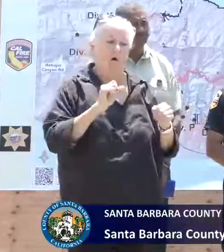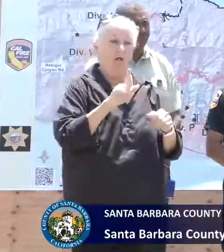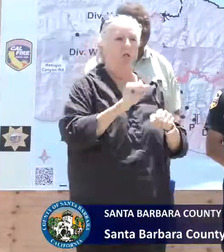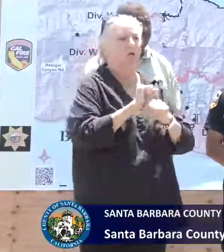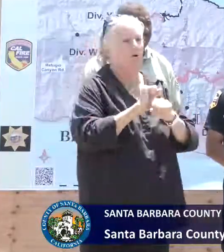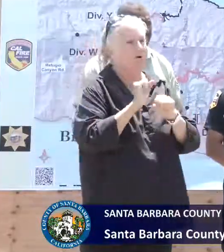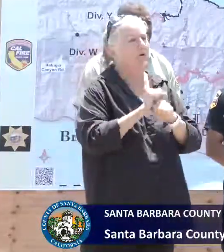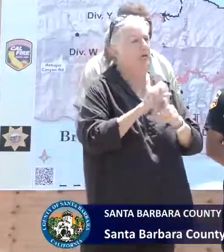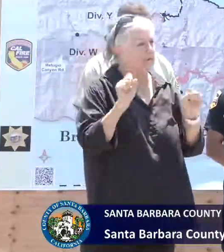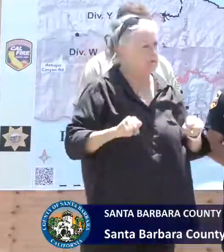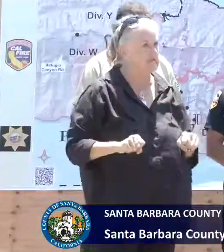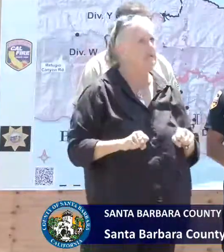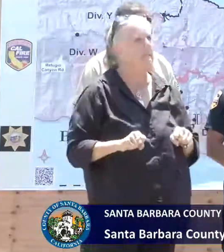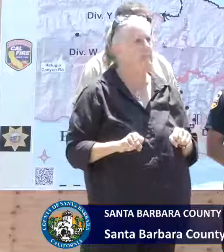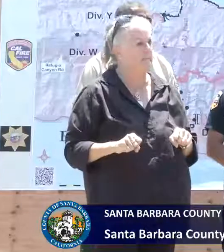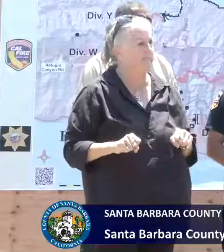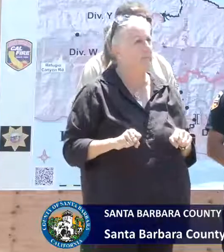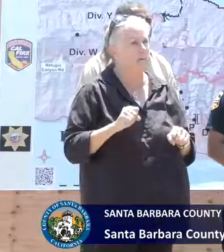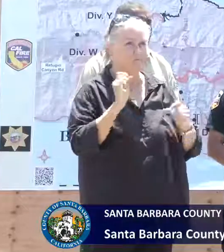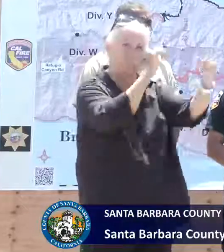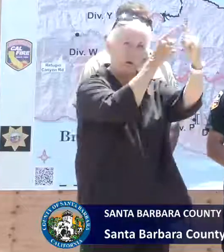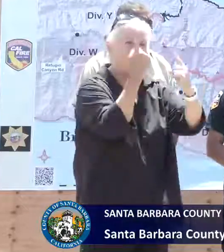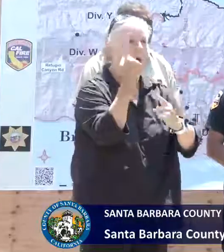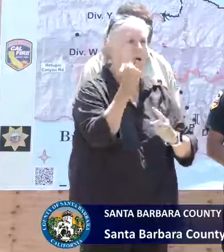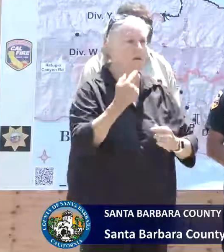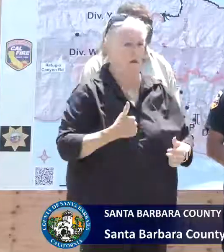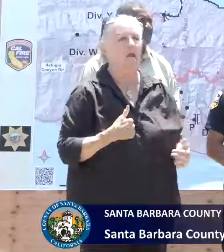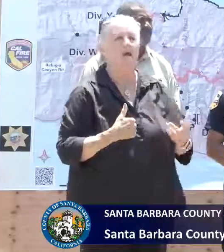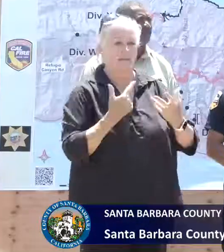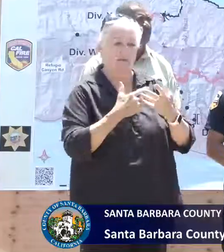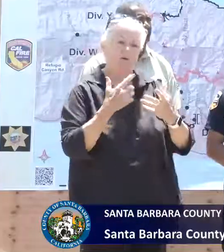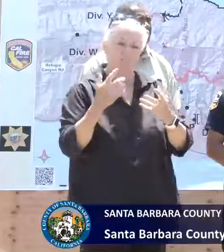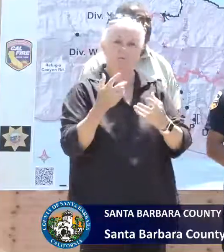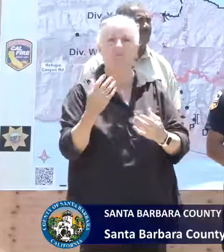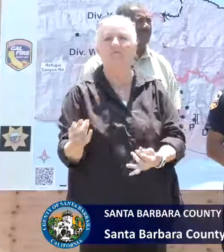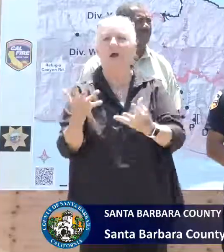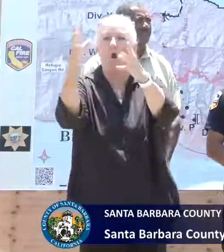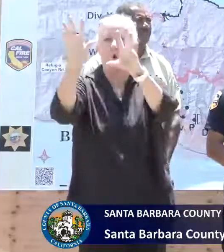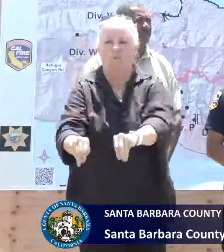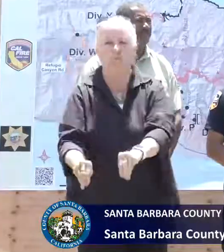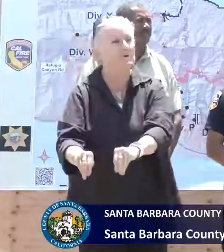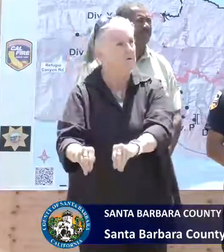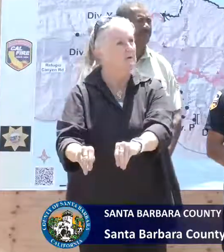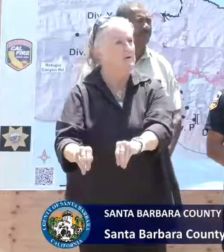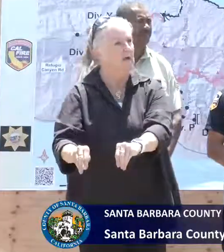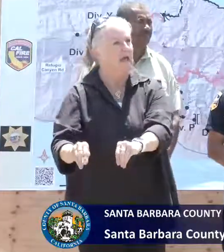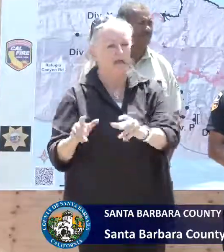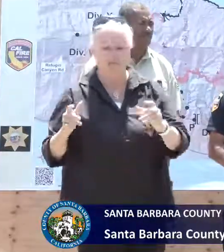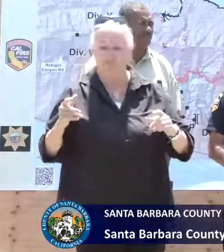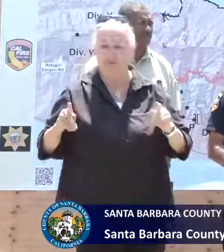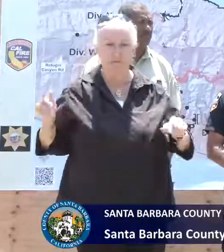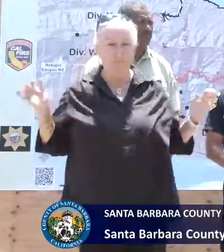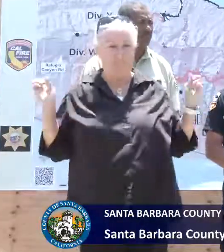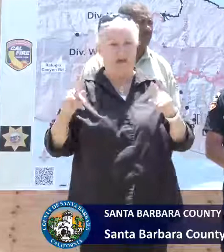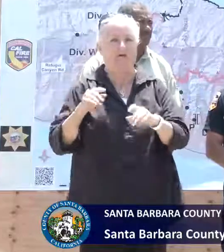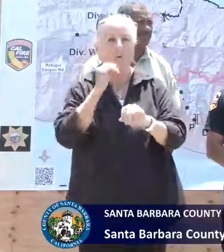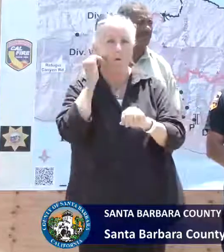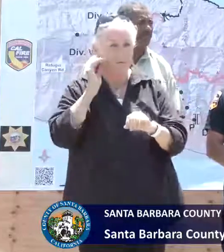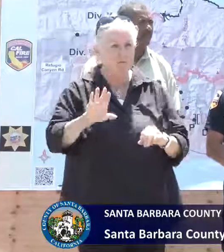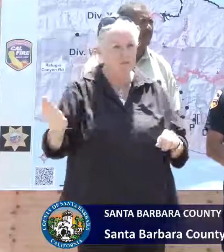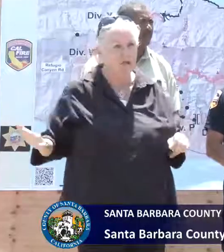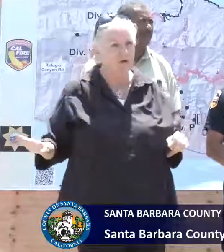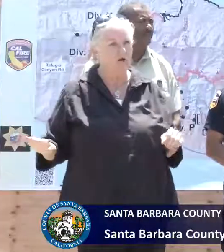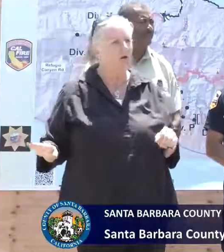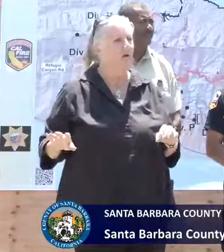this system have one goal in mind, and that is to get this fire out, get everybody back into their homes, not